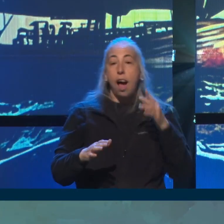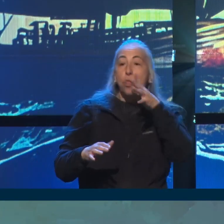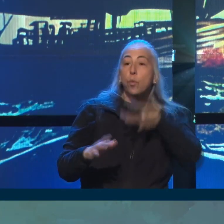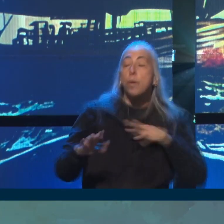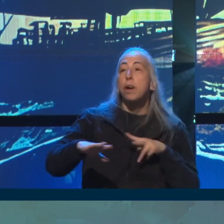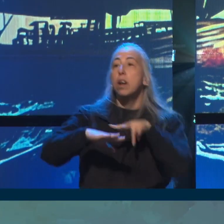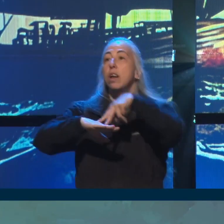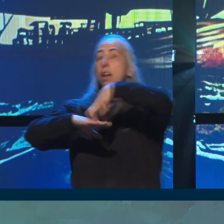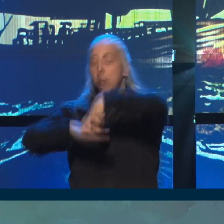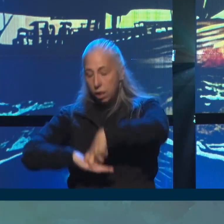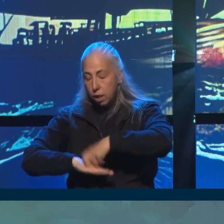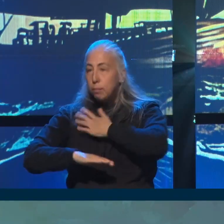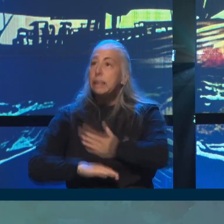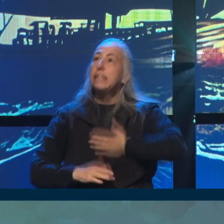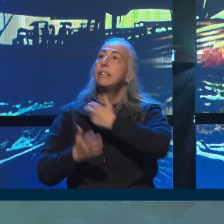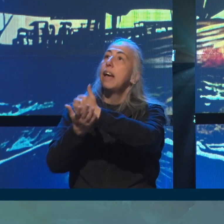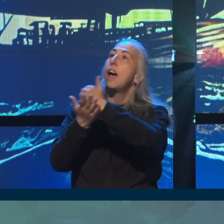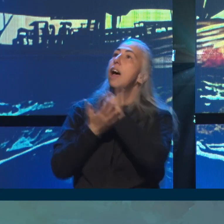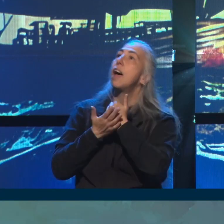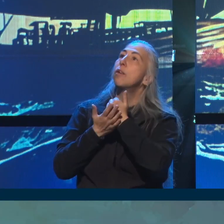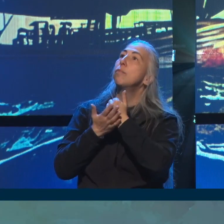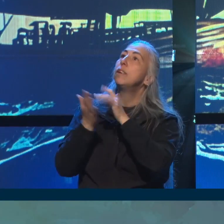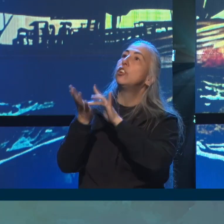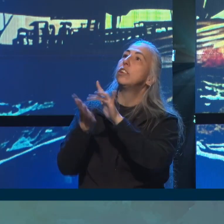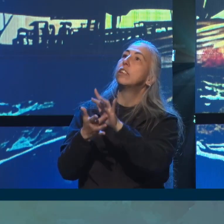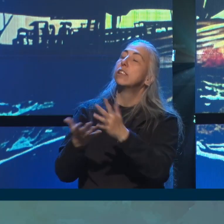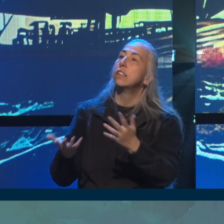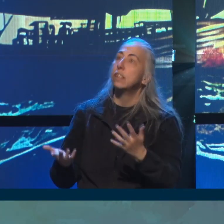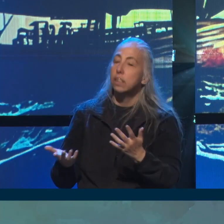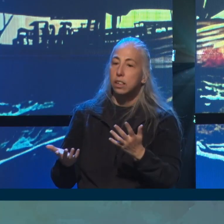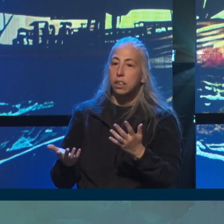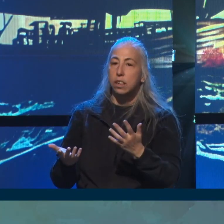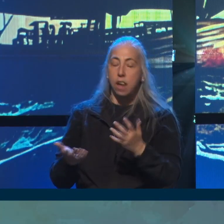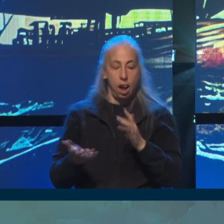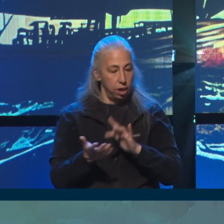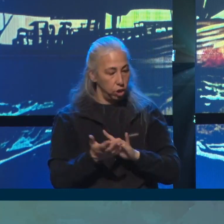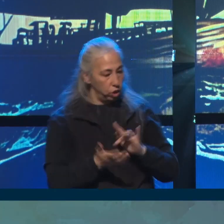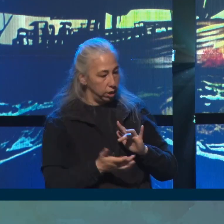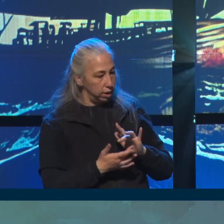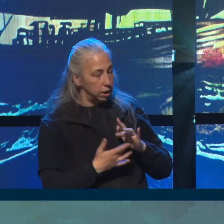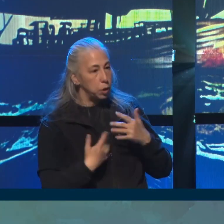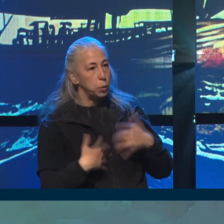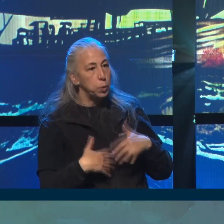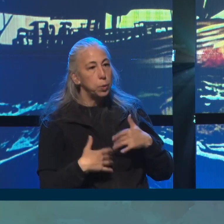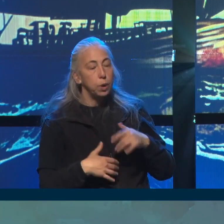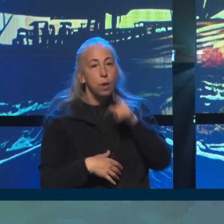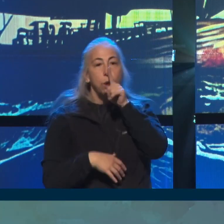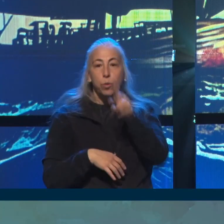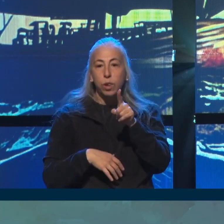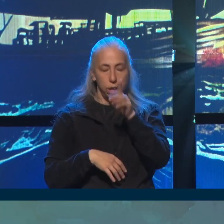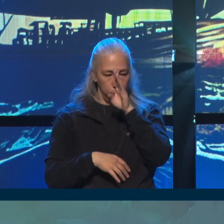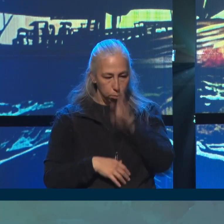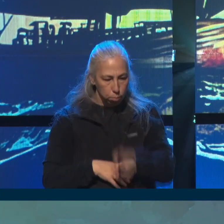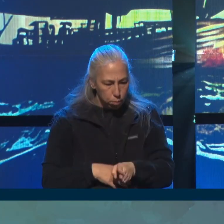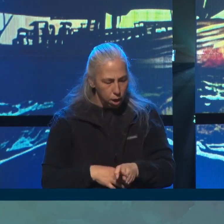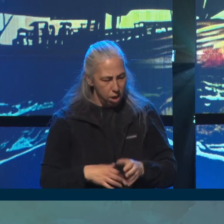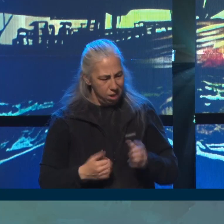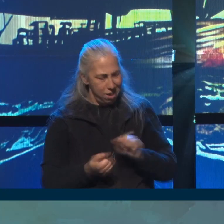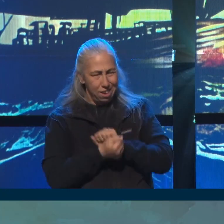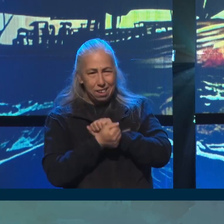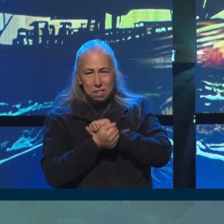Help me. This is all I got." And then Jesus gives this answer, which at its face value, when you read it, is like